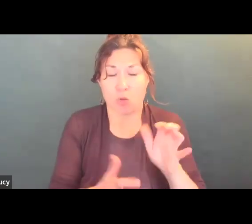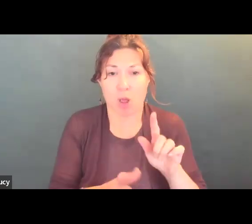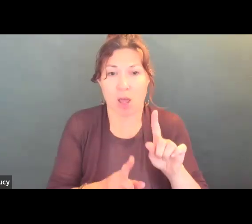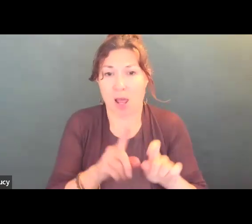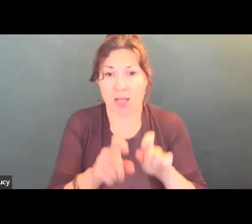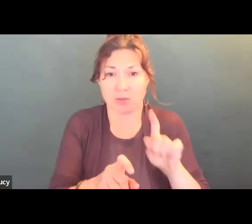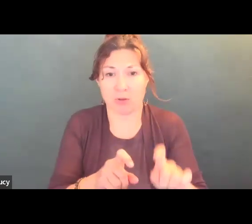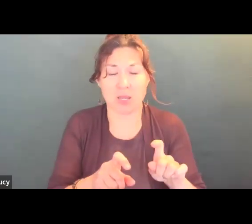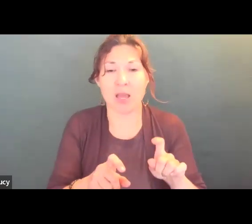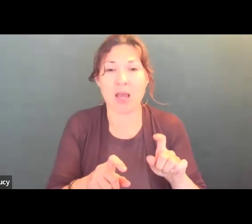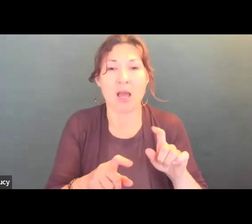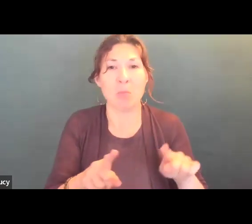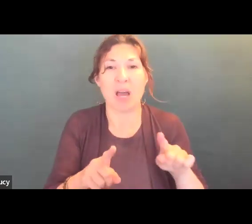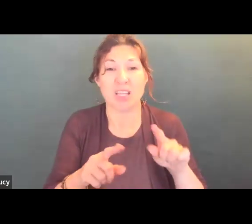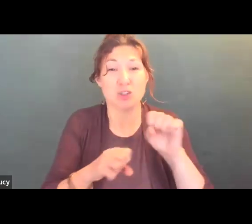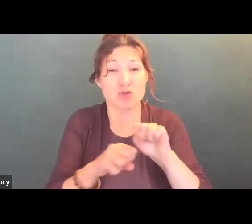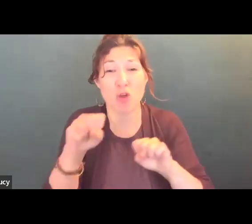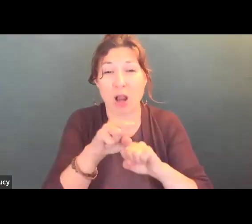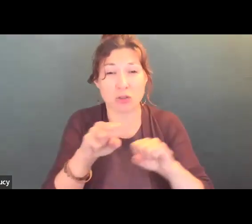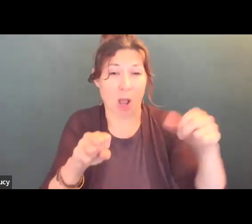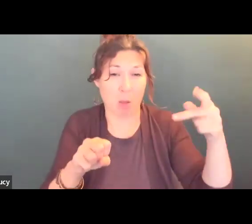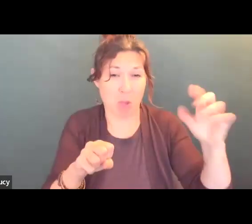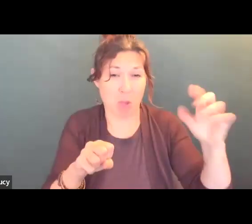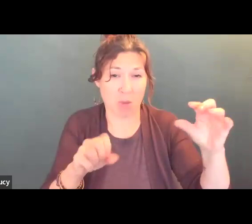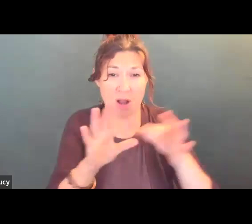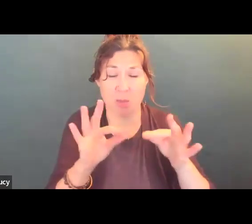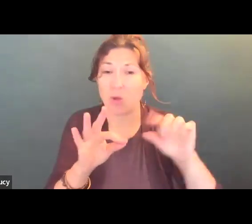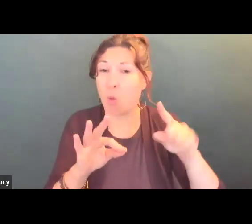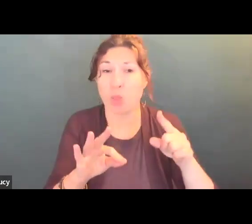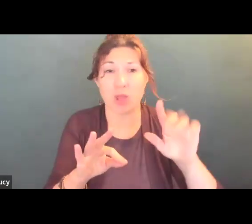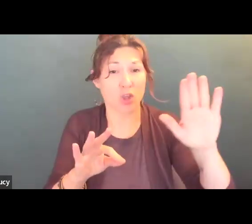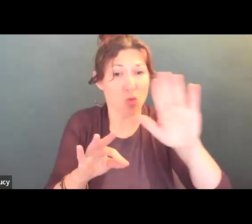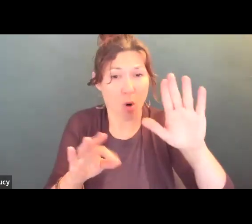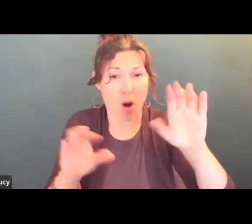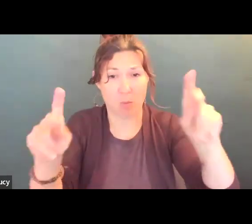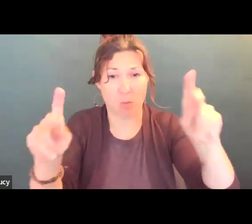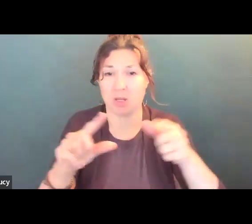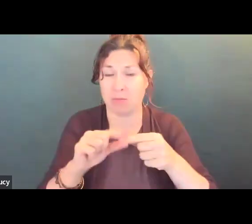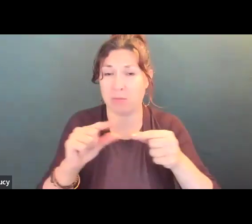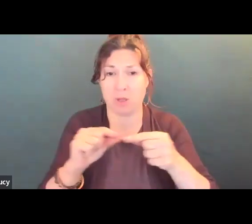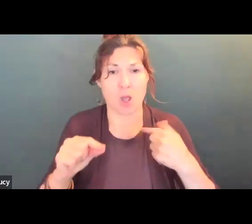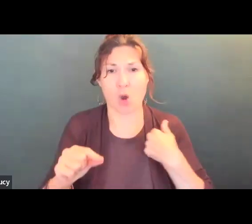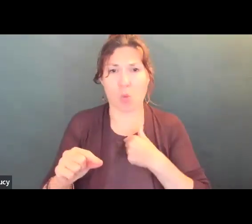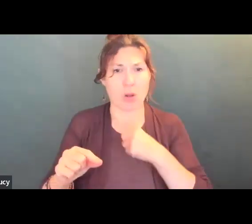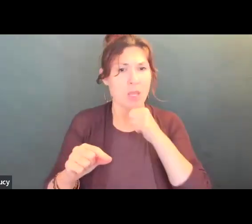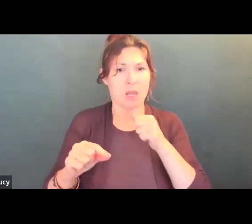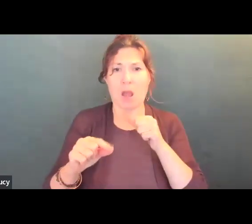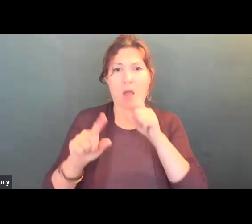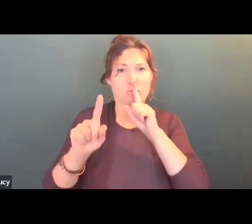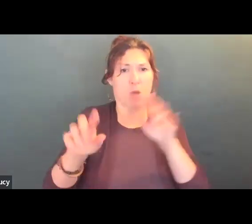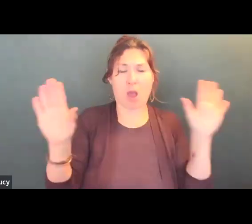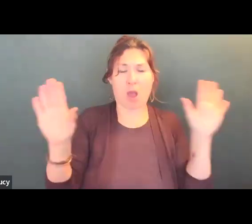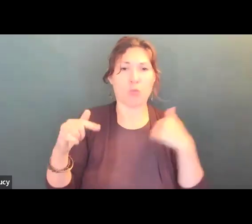you, but the way public comment worked, it's just that it's not a discussion, it's public comment. You get to speak, we get to